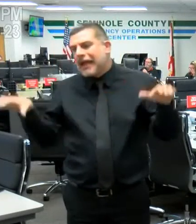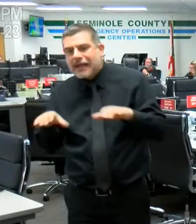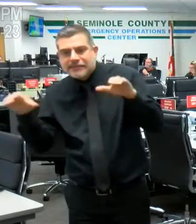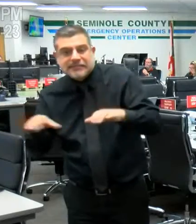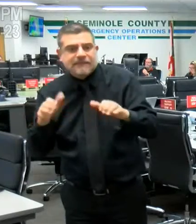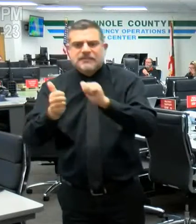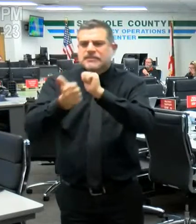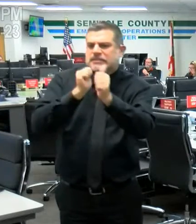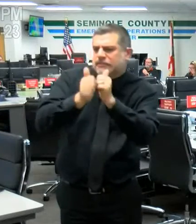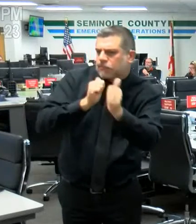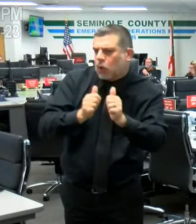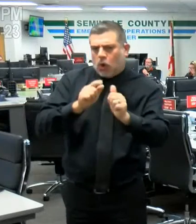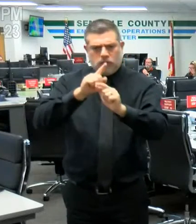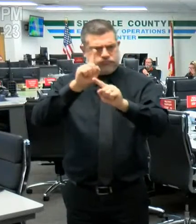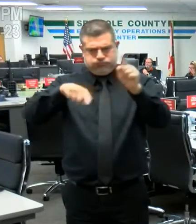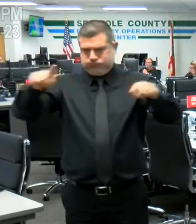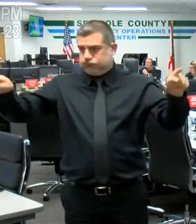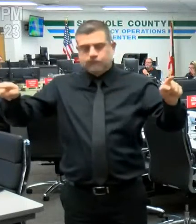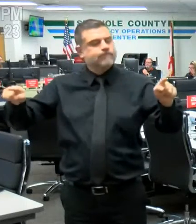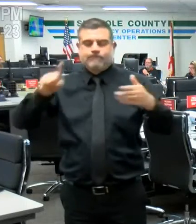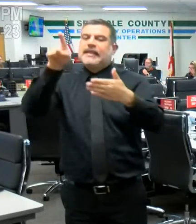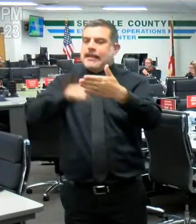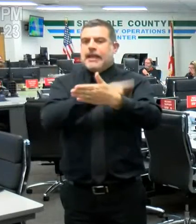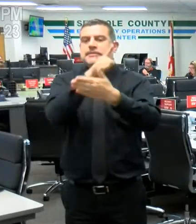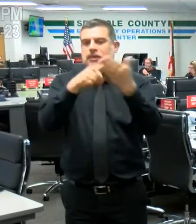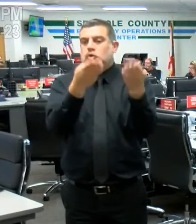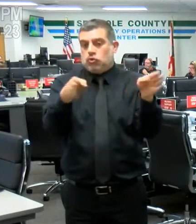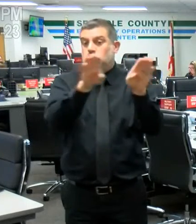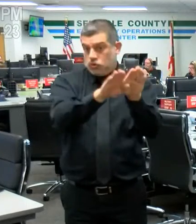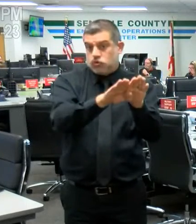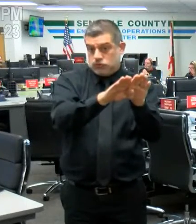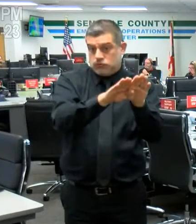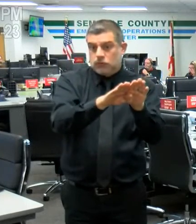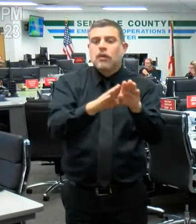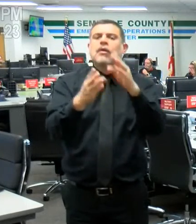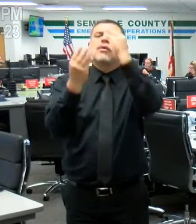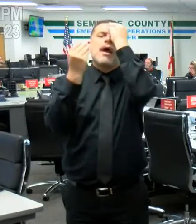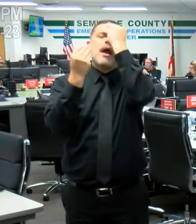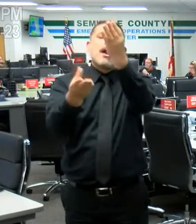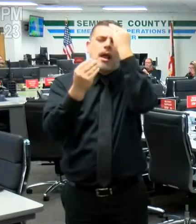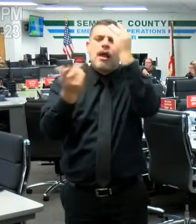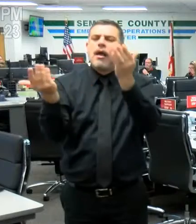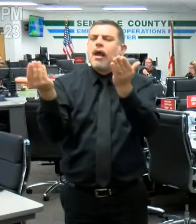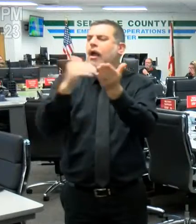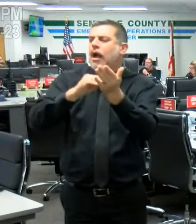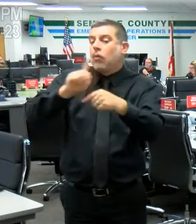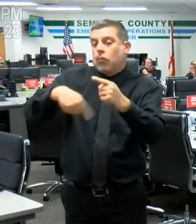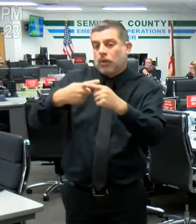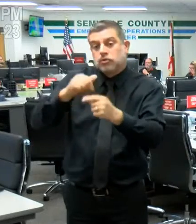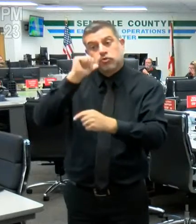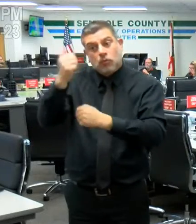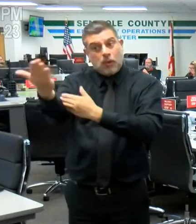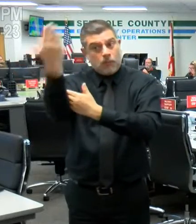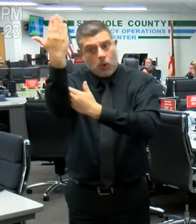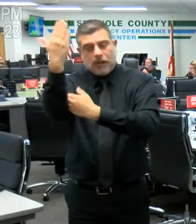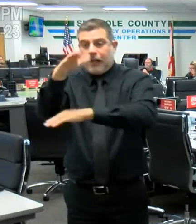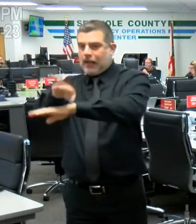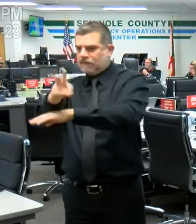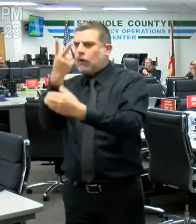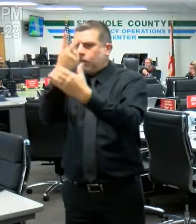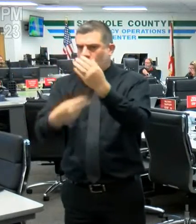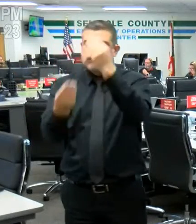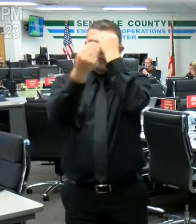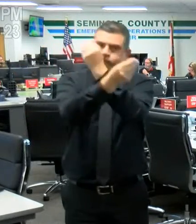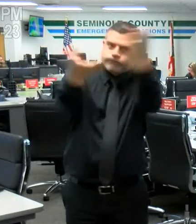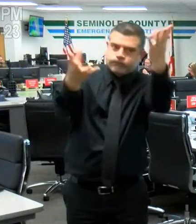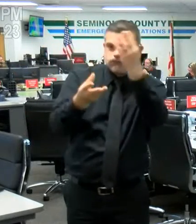We will provide a morning and an afternoon update tomorrow to share information with our families, staff, and students